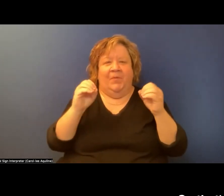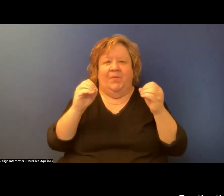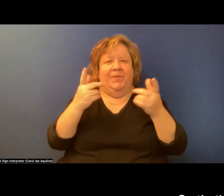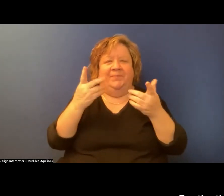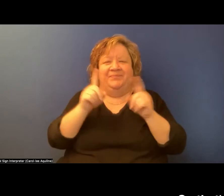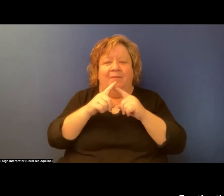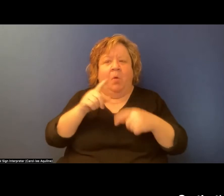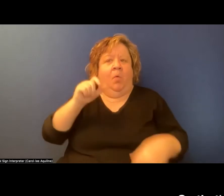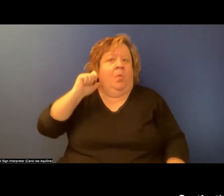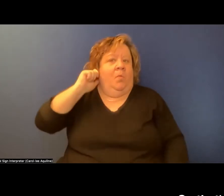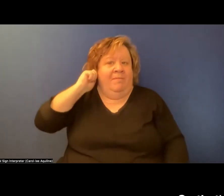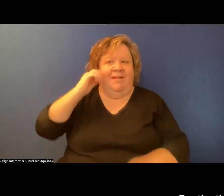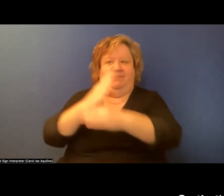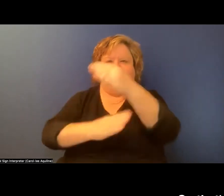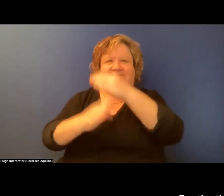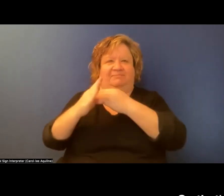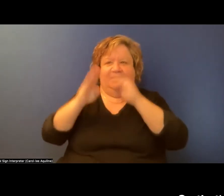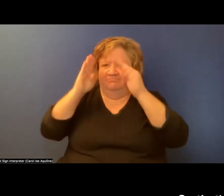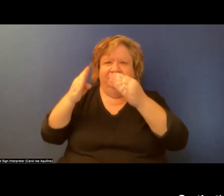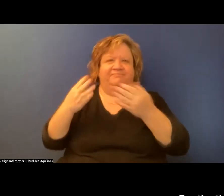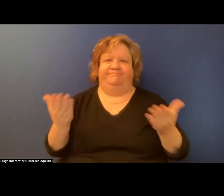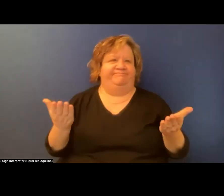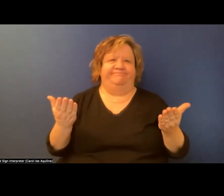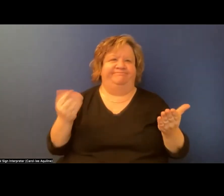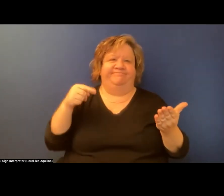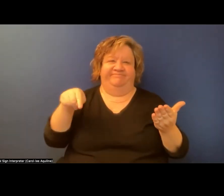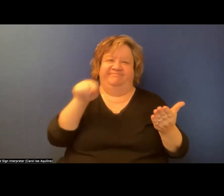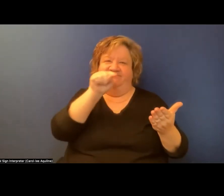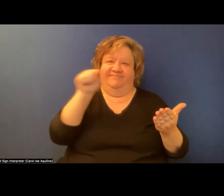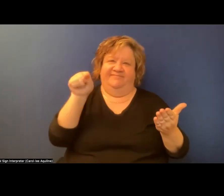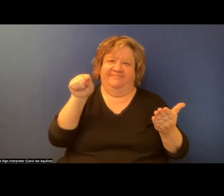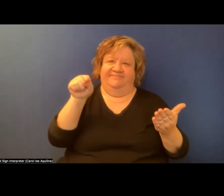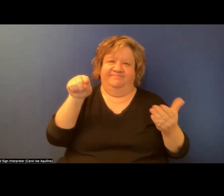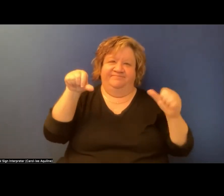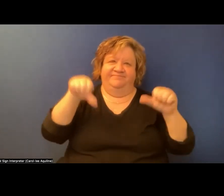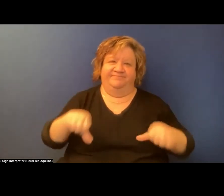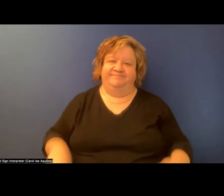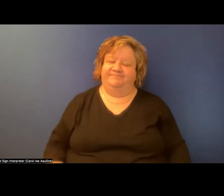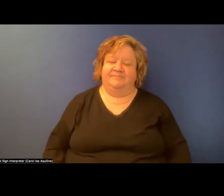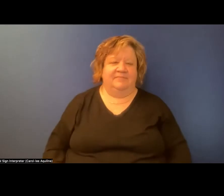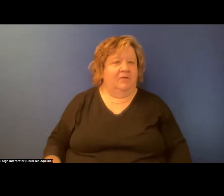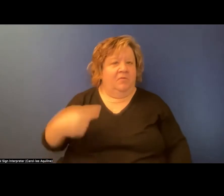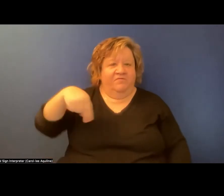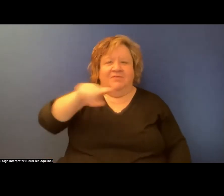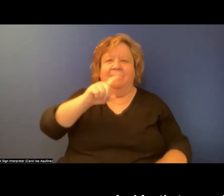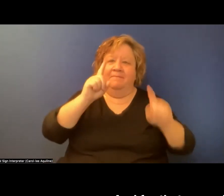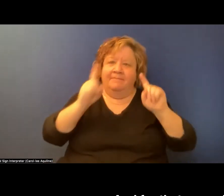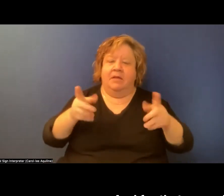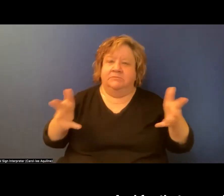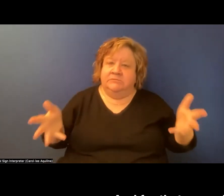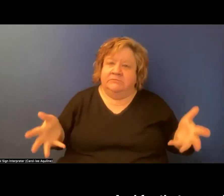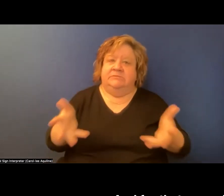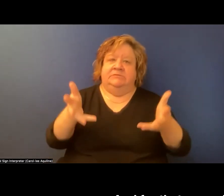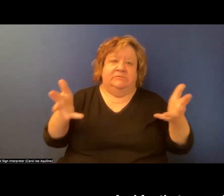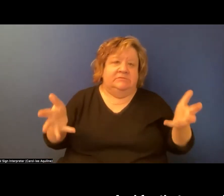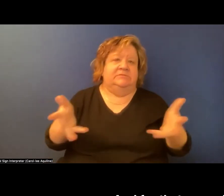So that's an area that we really need to work to promote for COP27 and beyond. And for